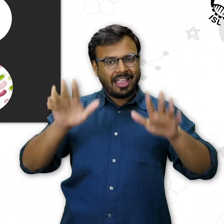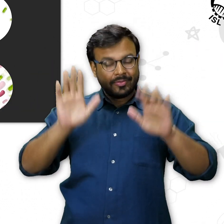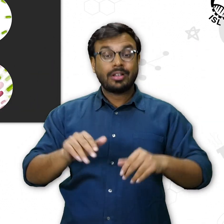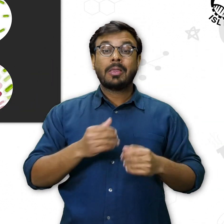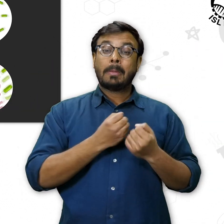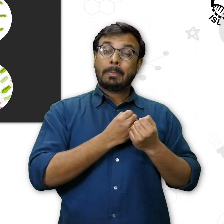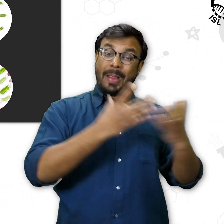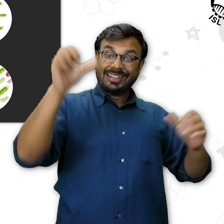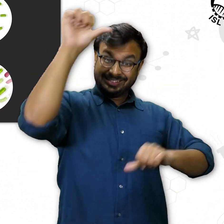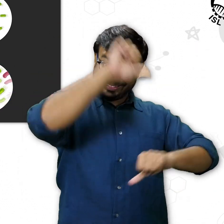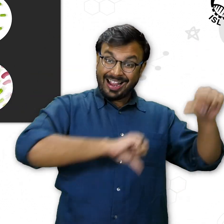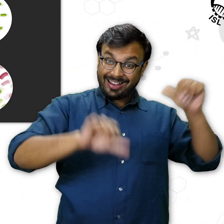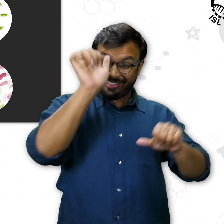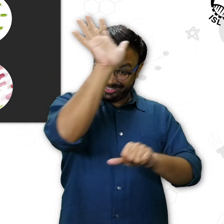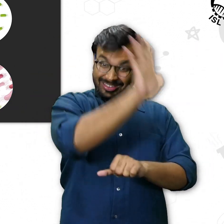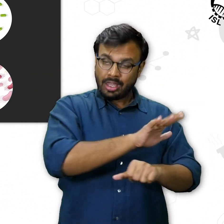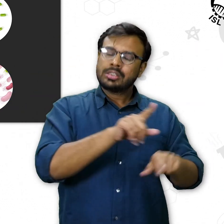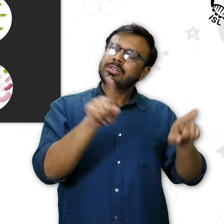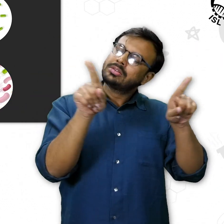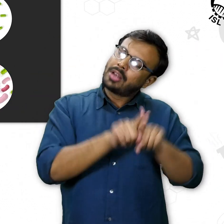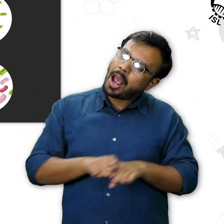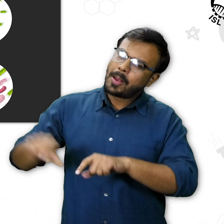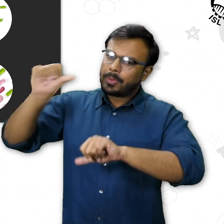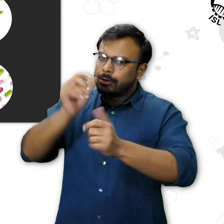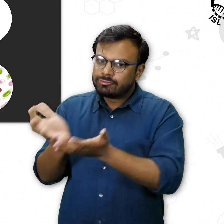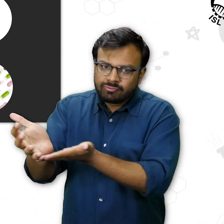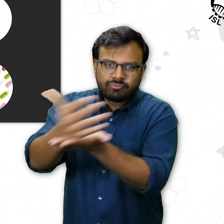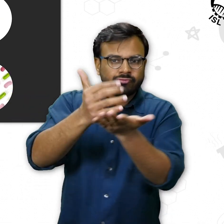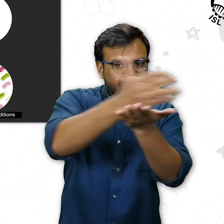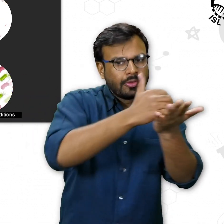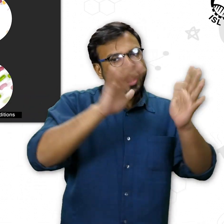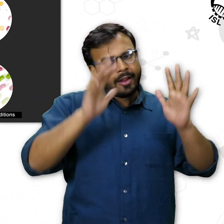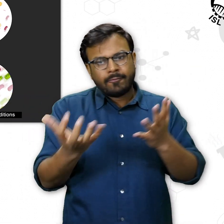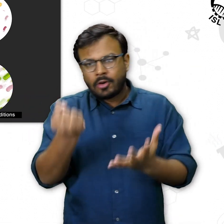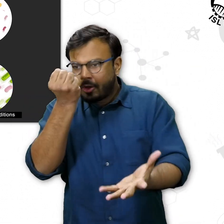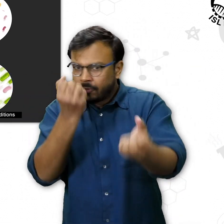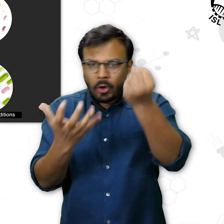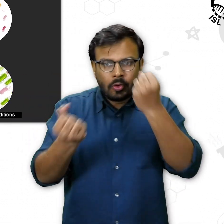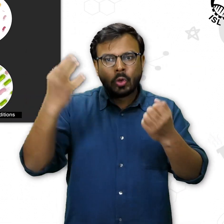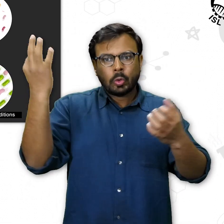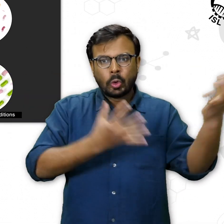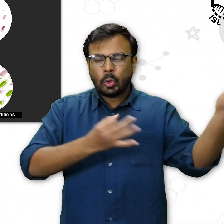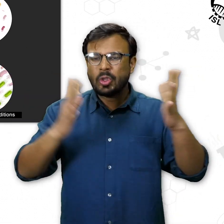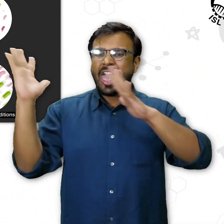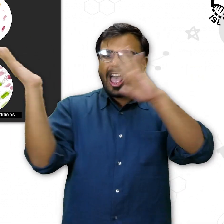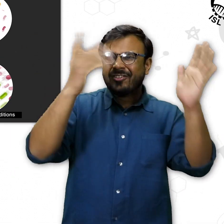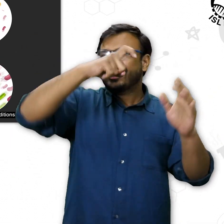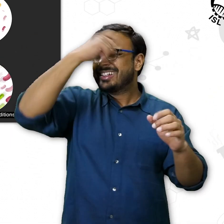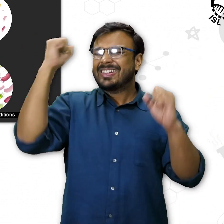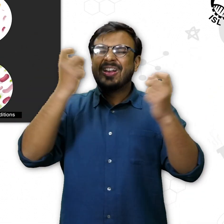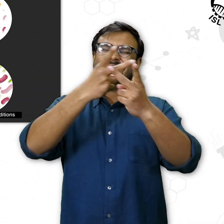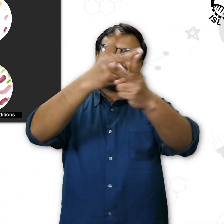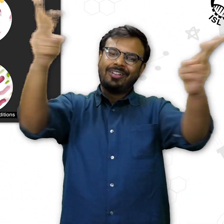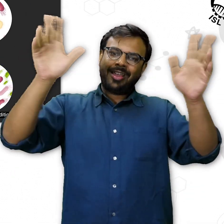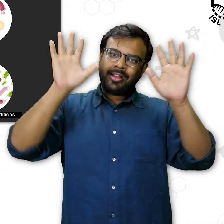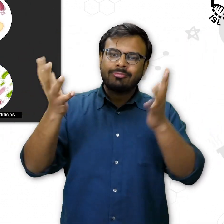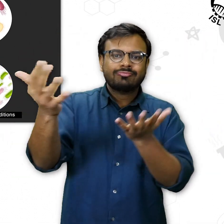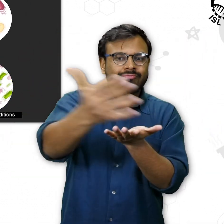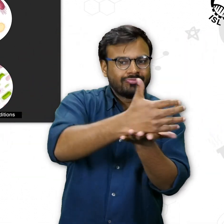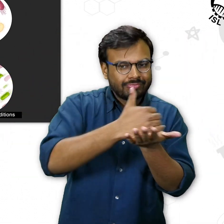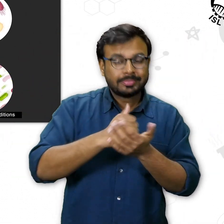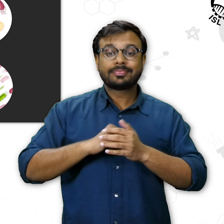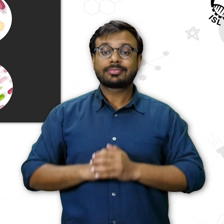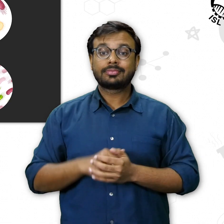characteristics. Many scientists in India also followed suit. Each newly discovered microbe from these extreme